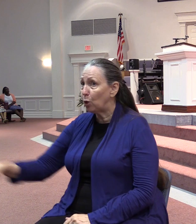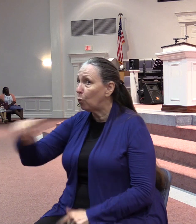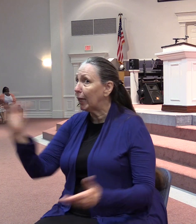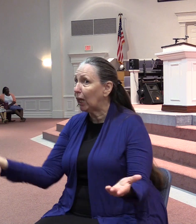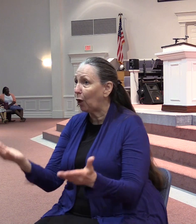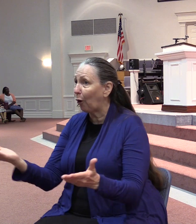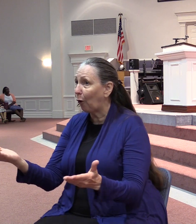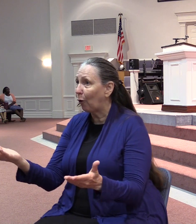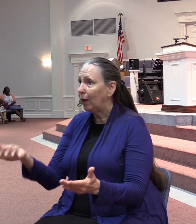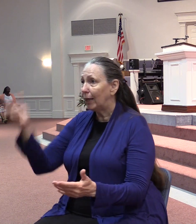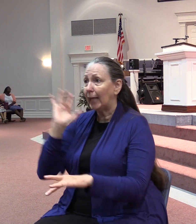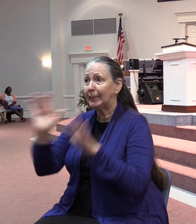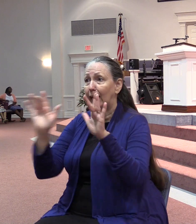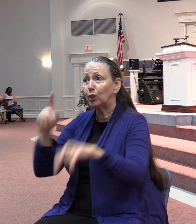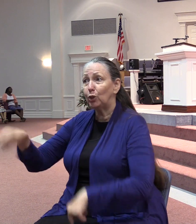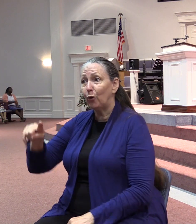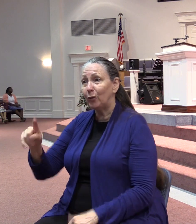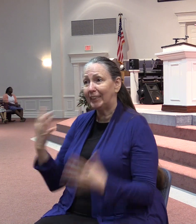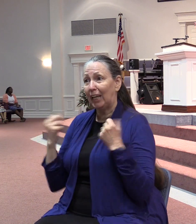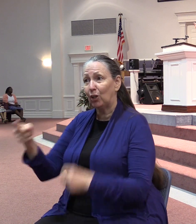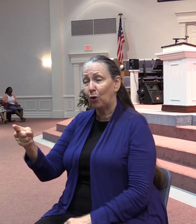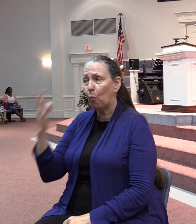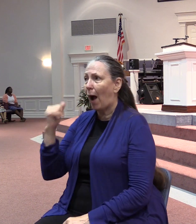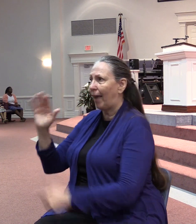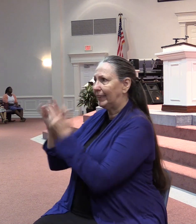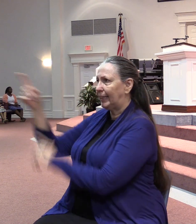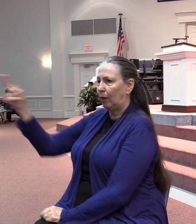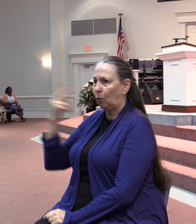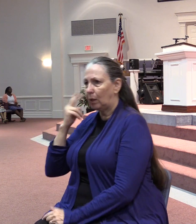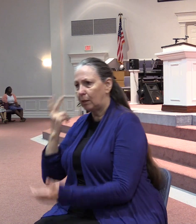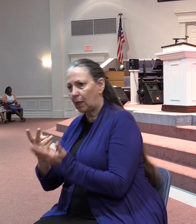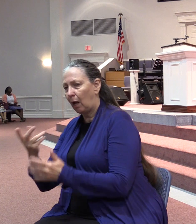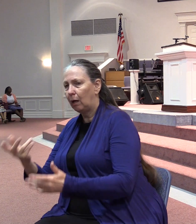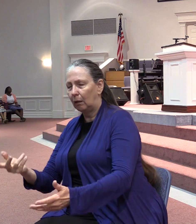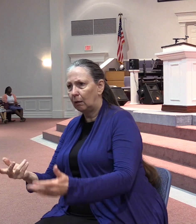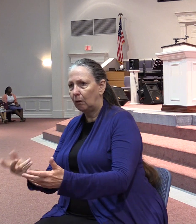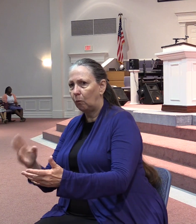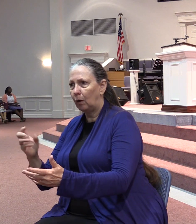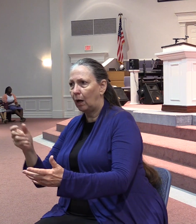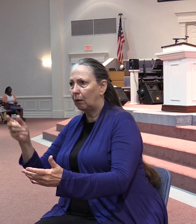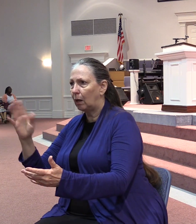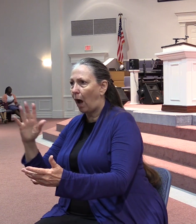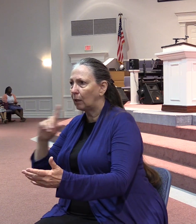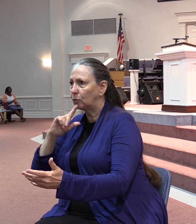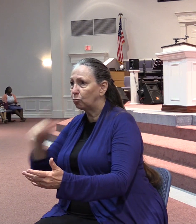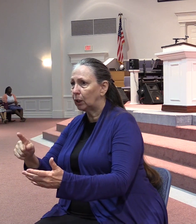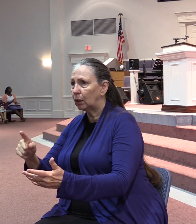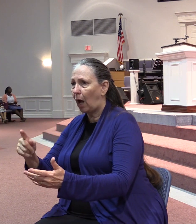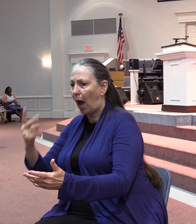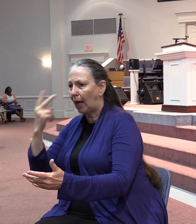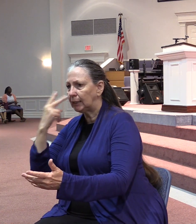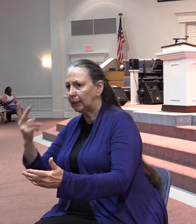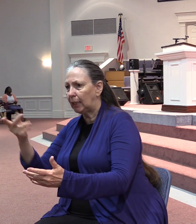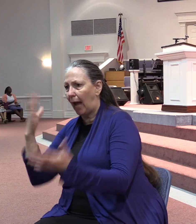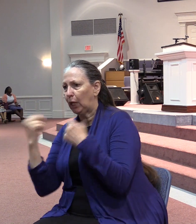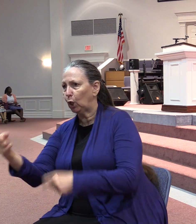so you would be healed, but so that people in this city would know that there is a God that is able to